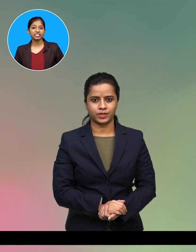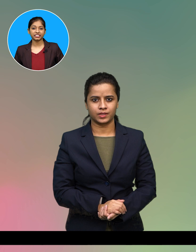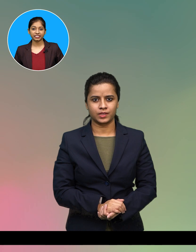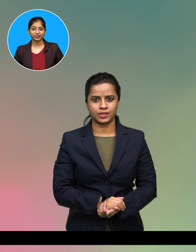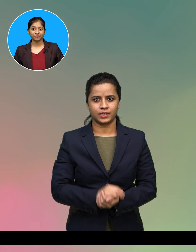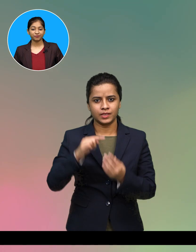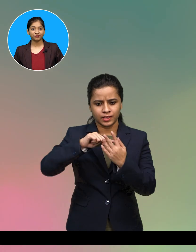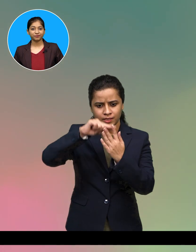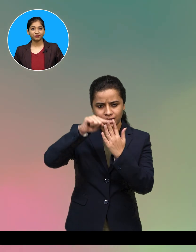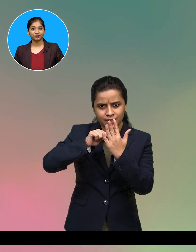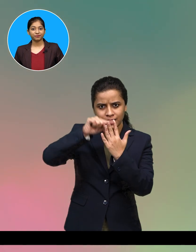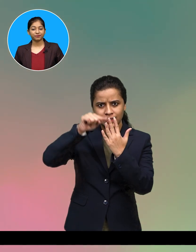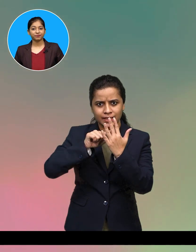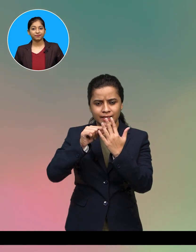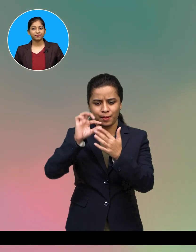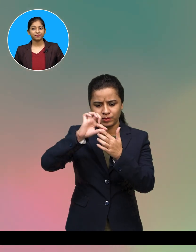capillaries,